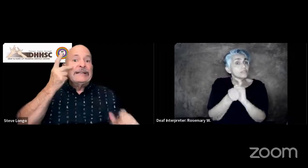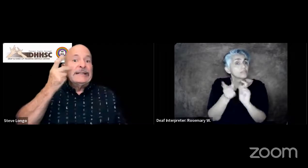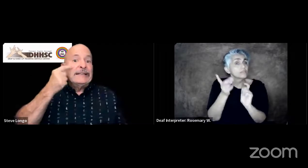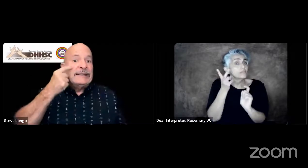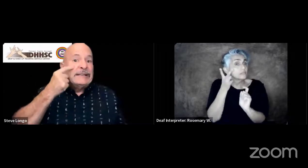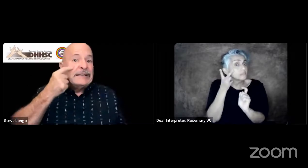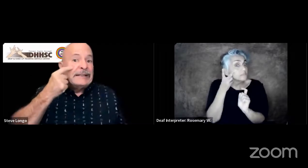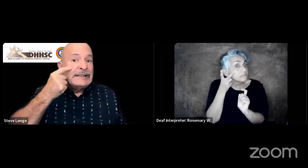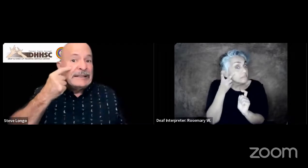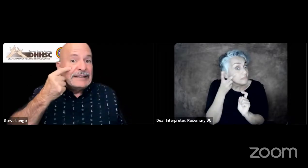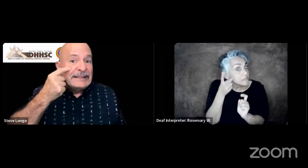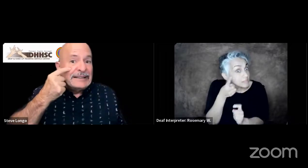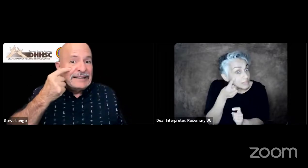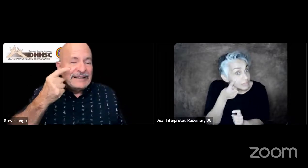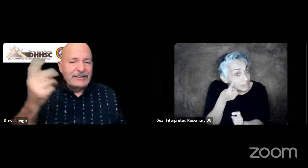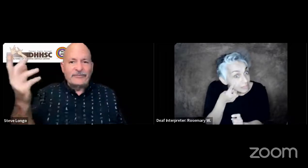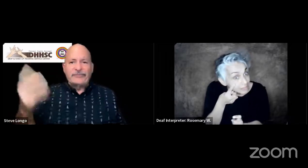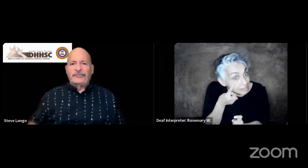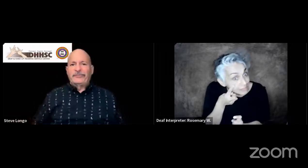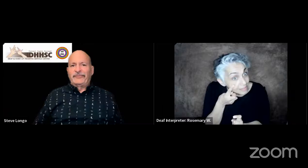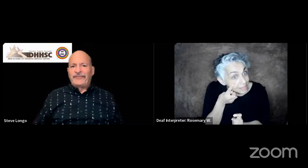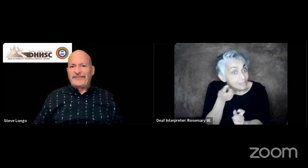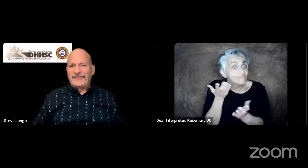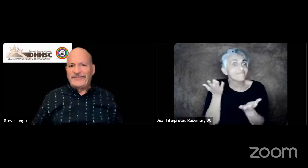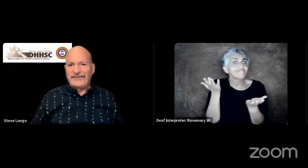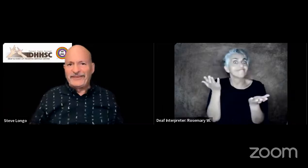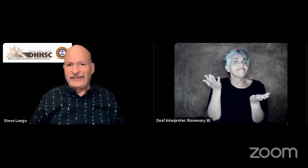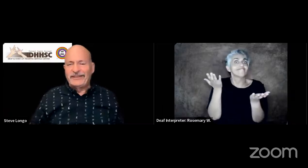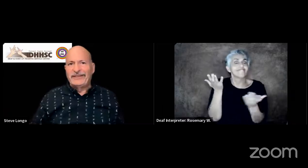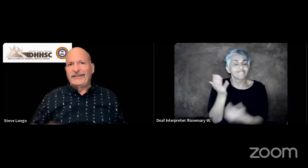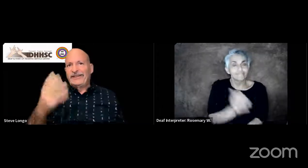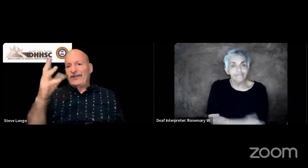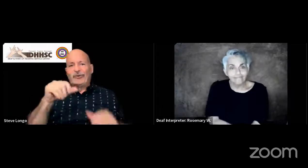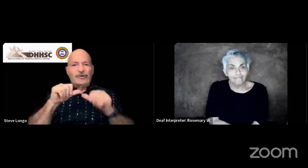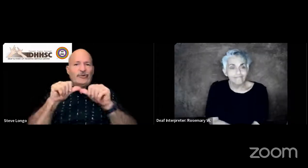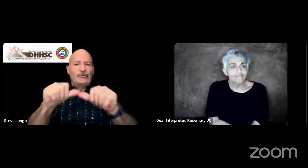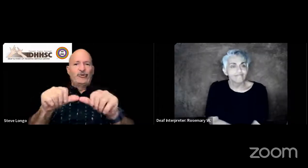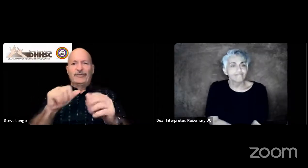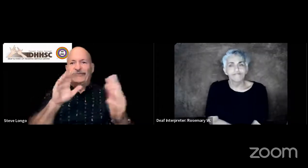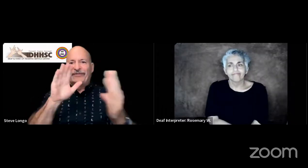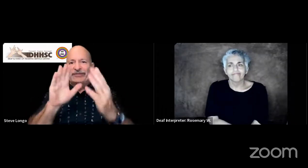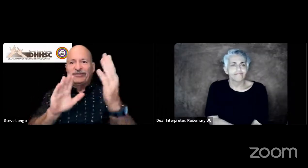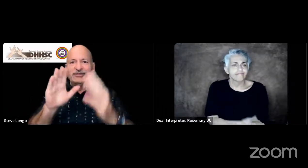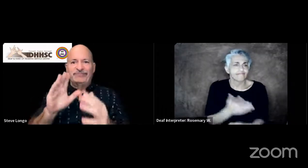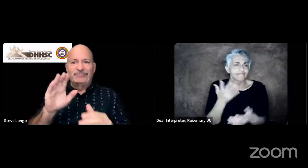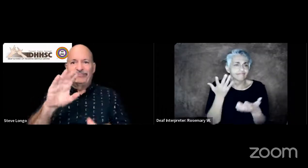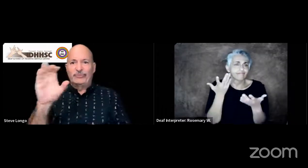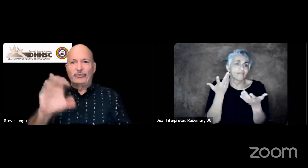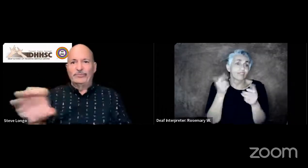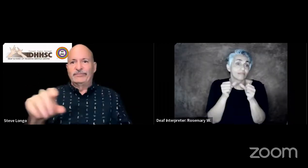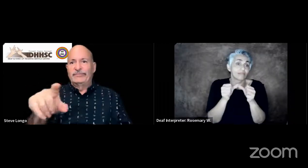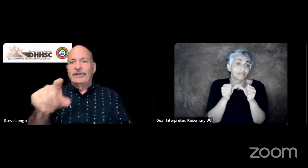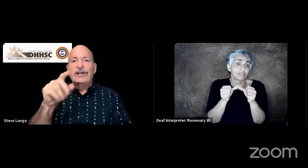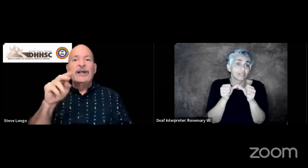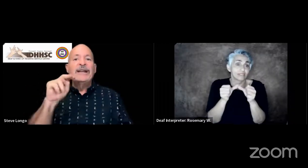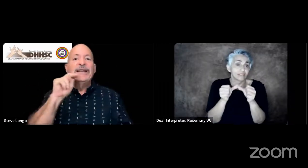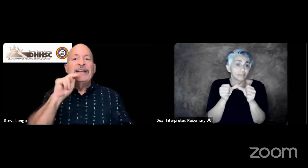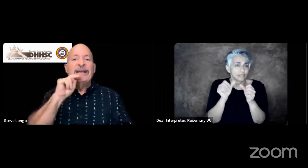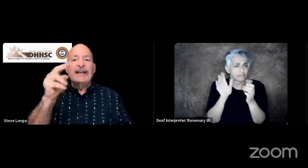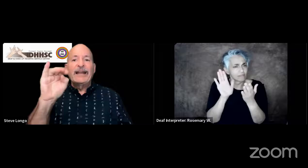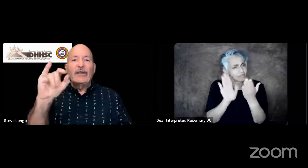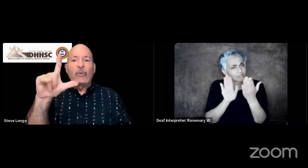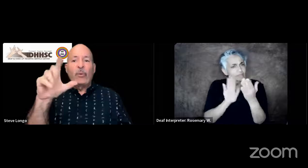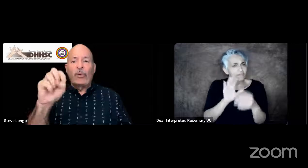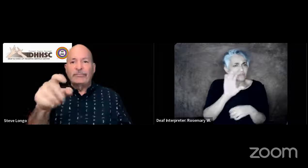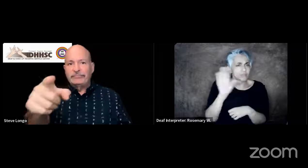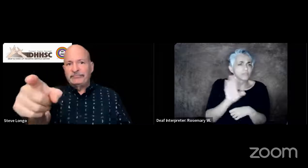changes. So we shall see. And I guess